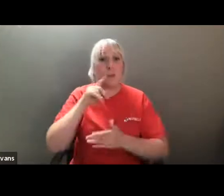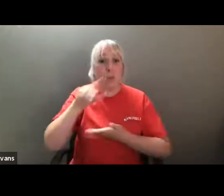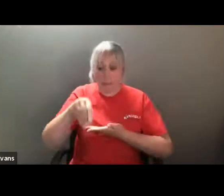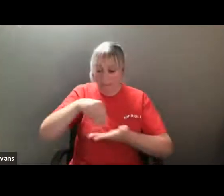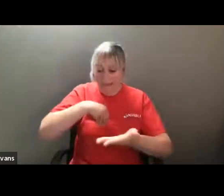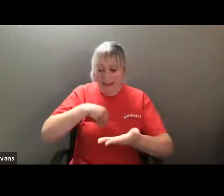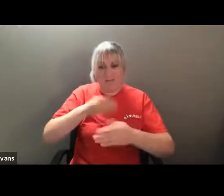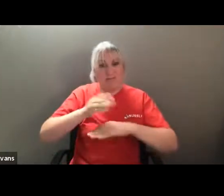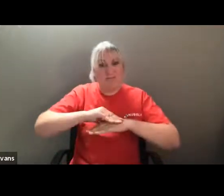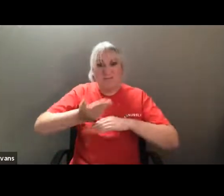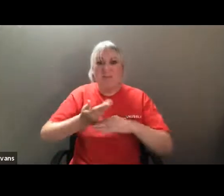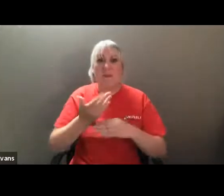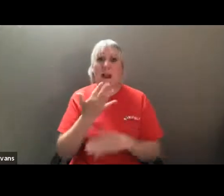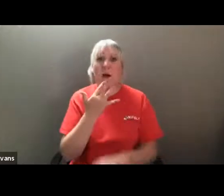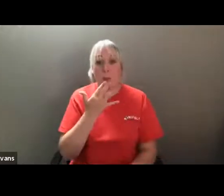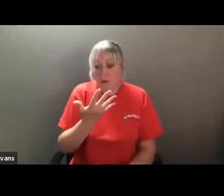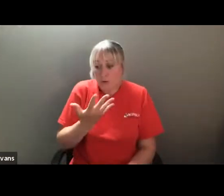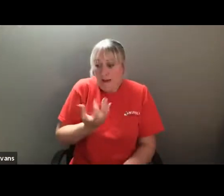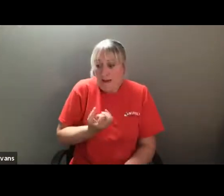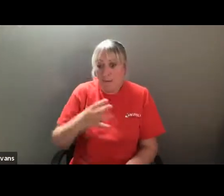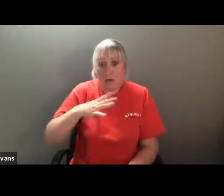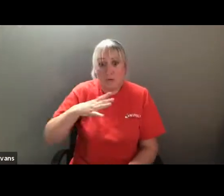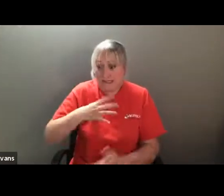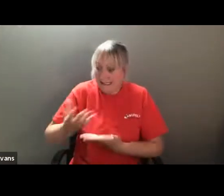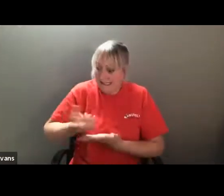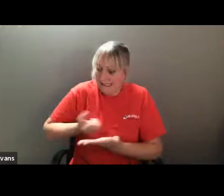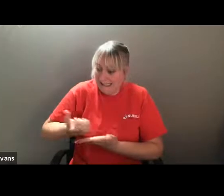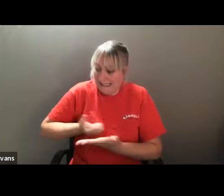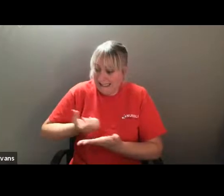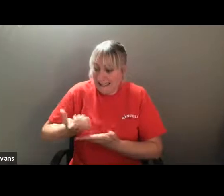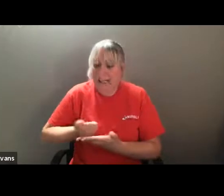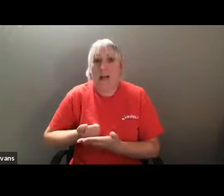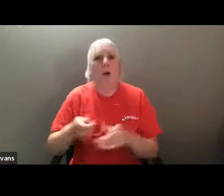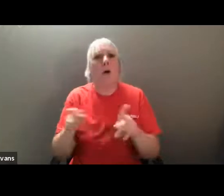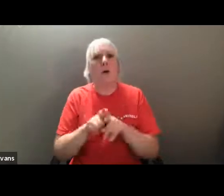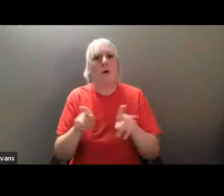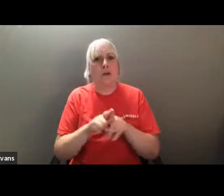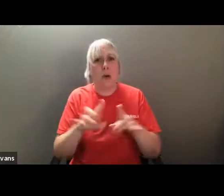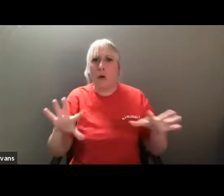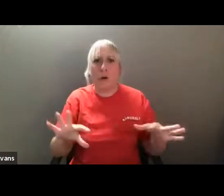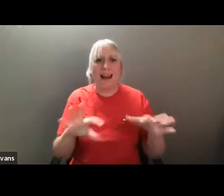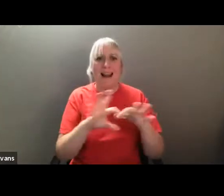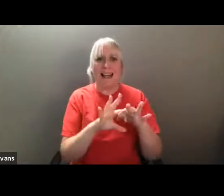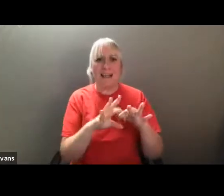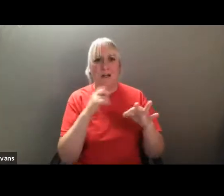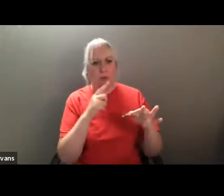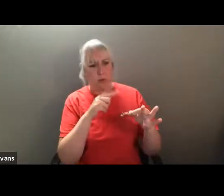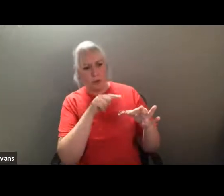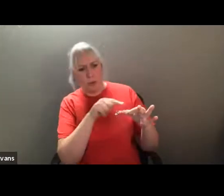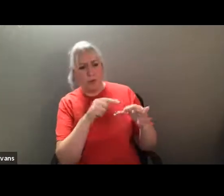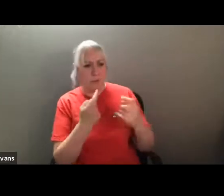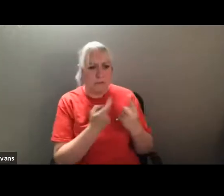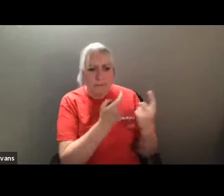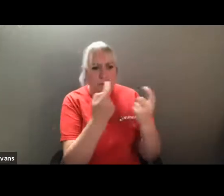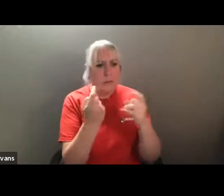money you already have coming in, and it's not tied to any requirement to be in or looking for